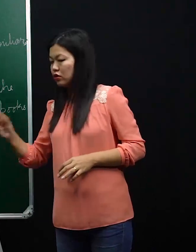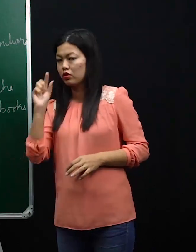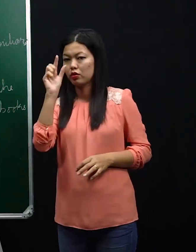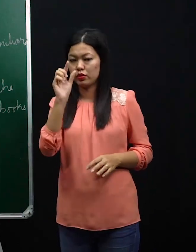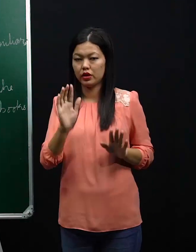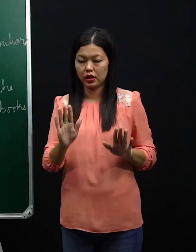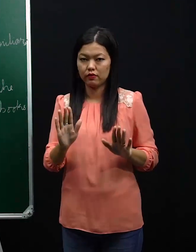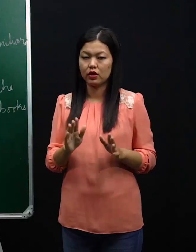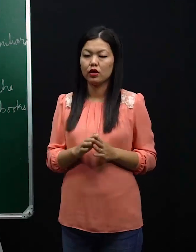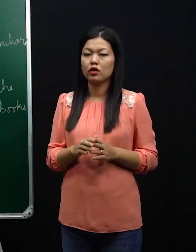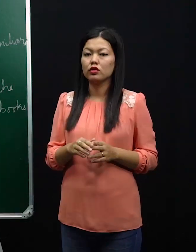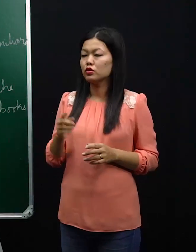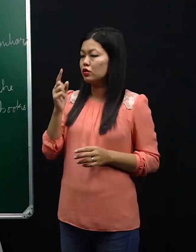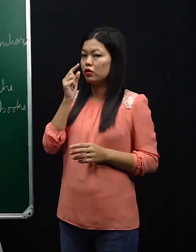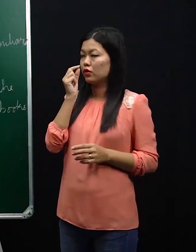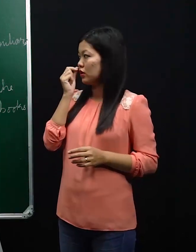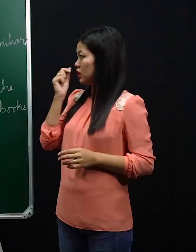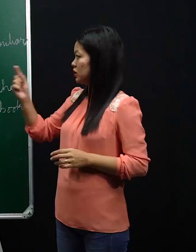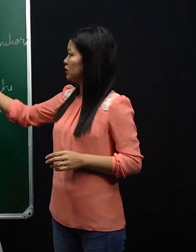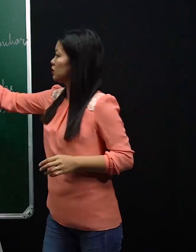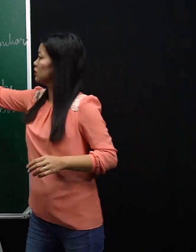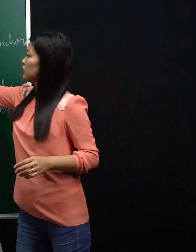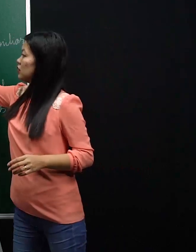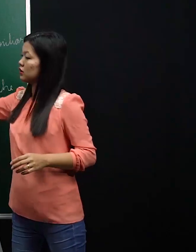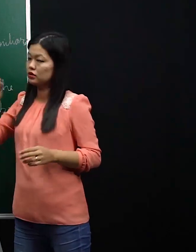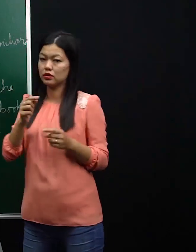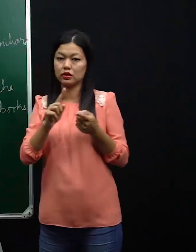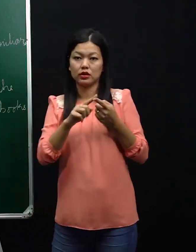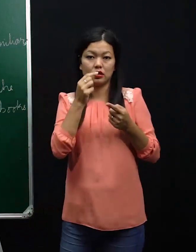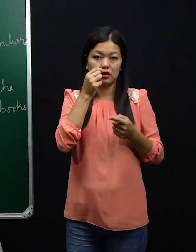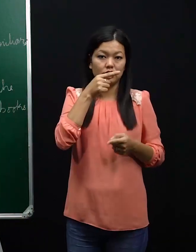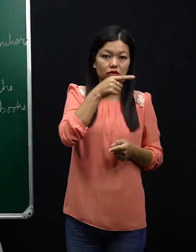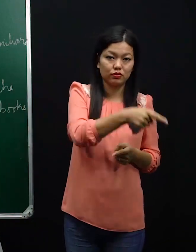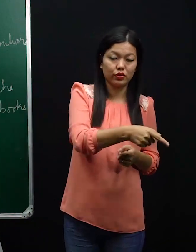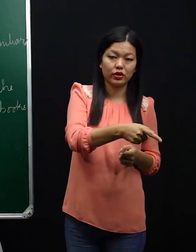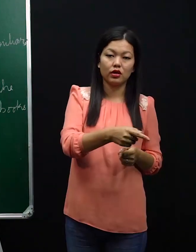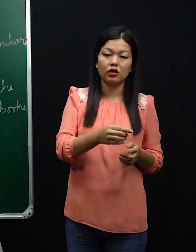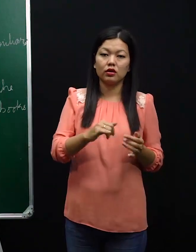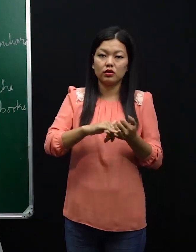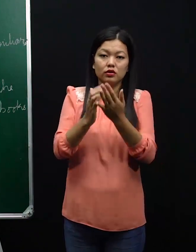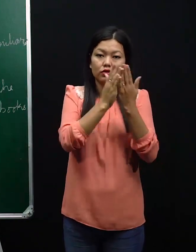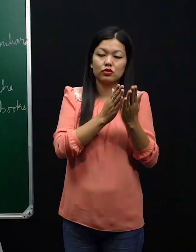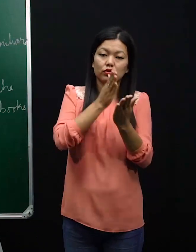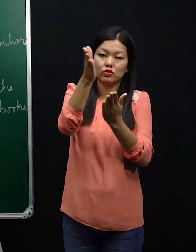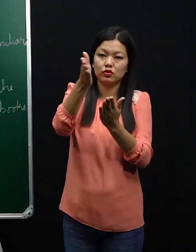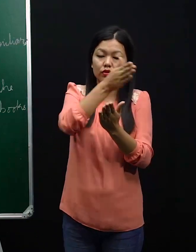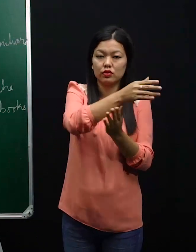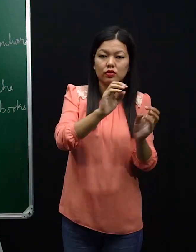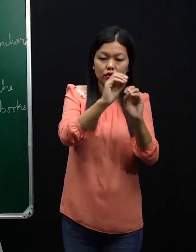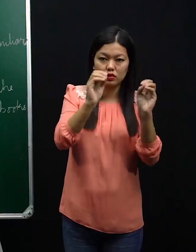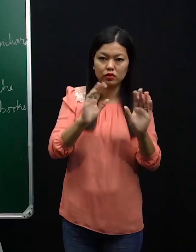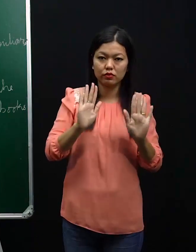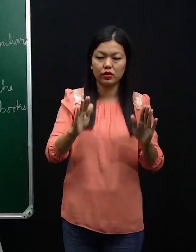this all his life. From the moment he was born, he was seated with his mother. The mother will be telling him stories when he grew